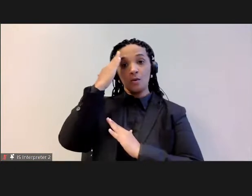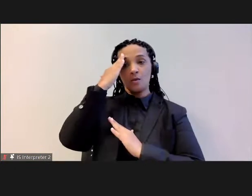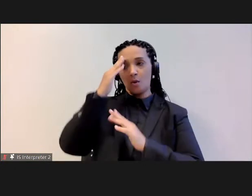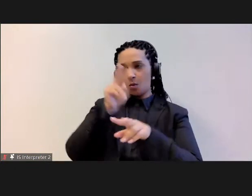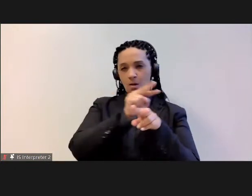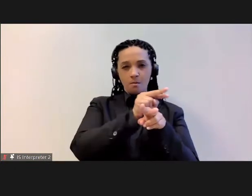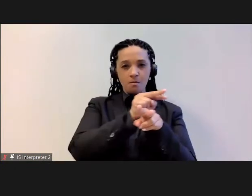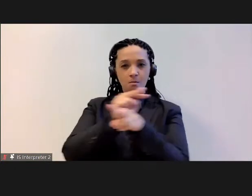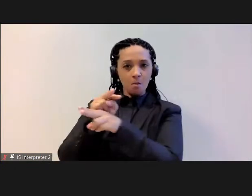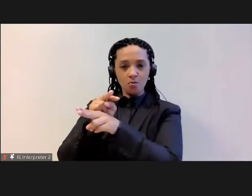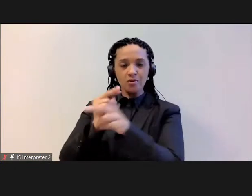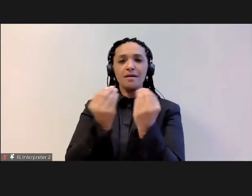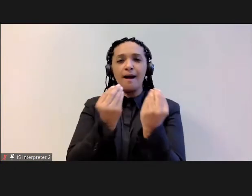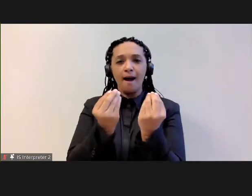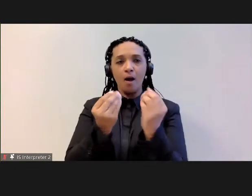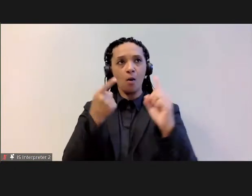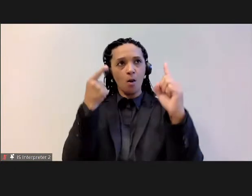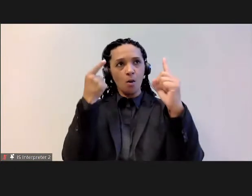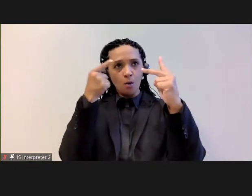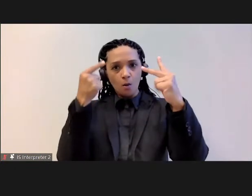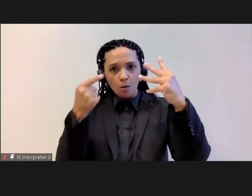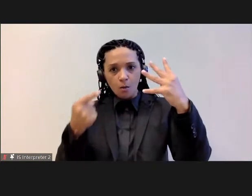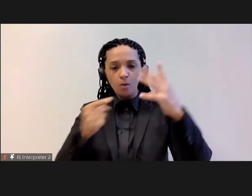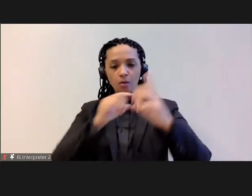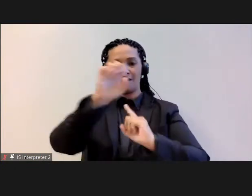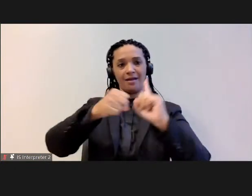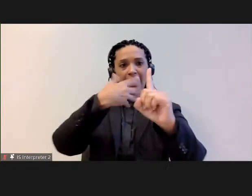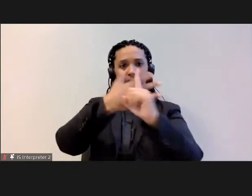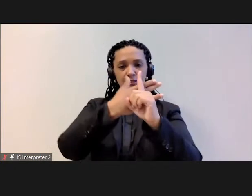of SDGs, but also